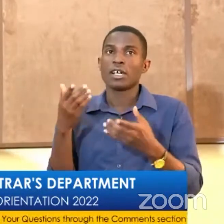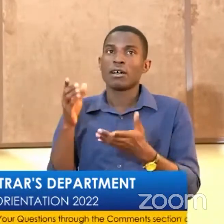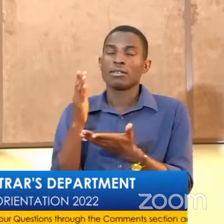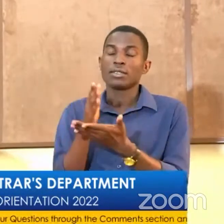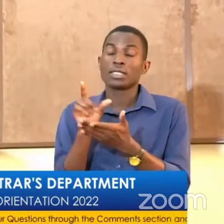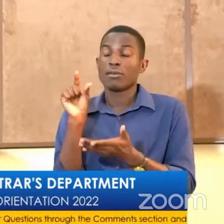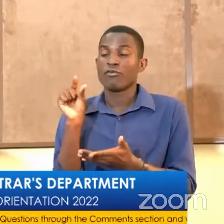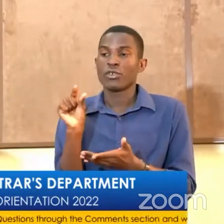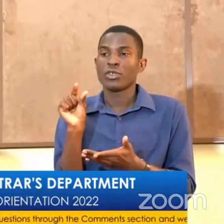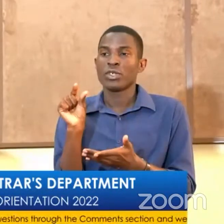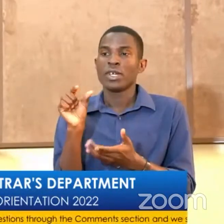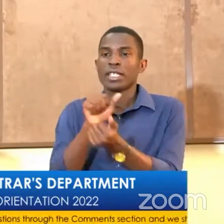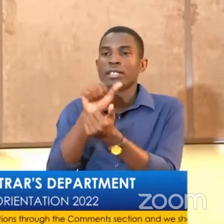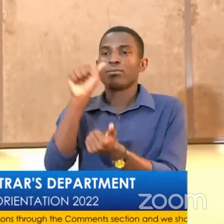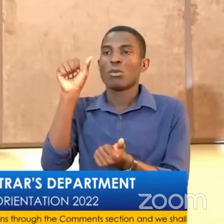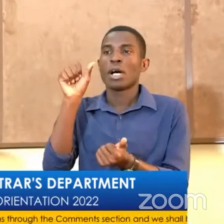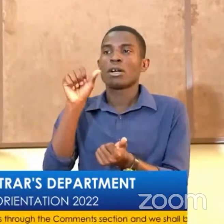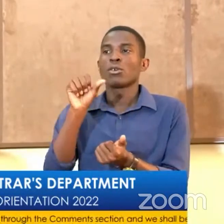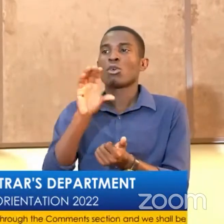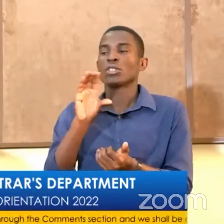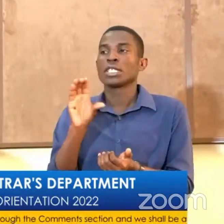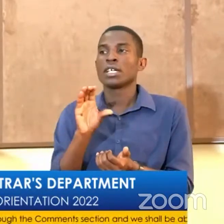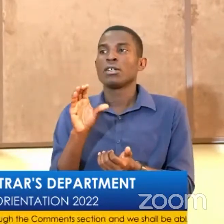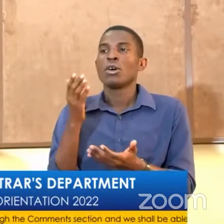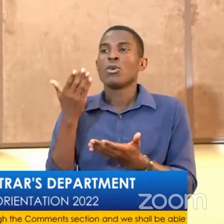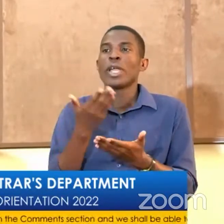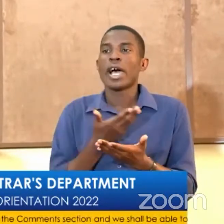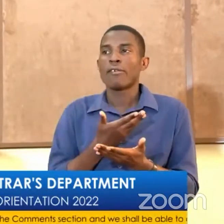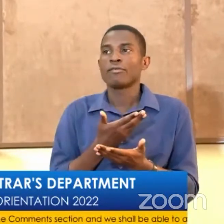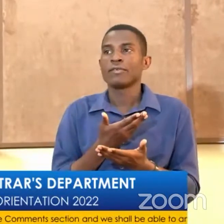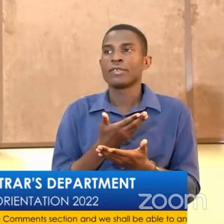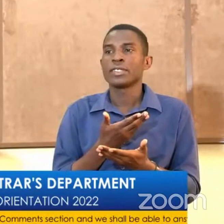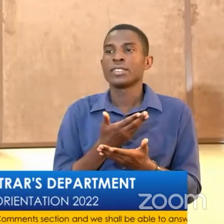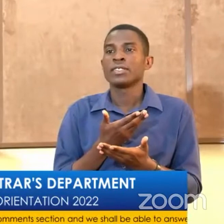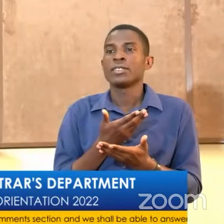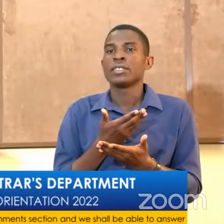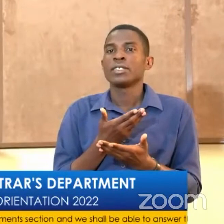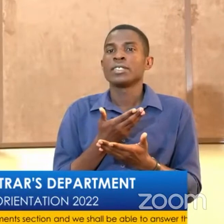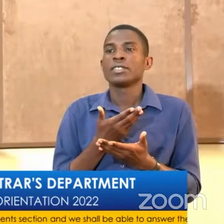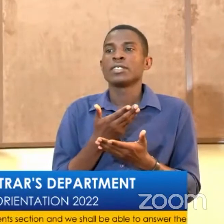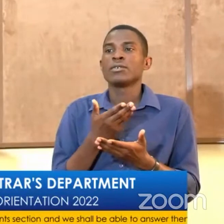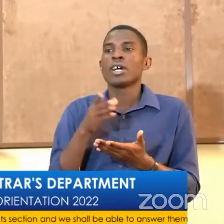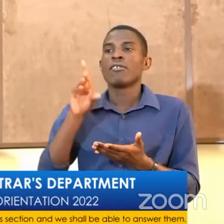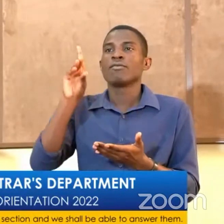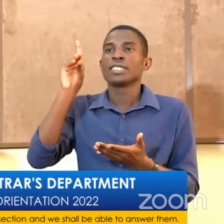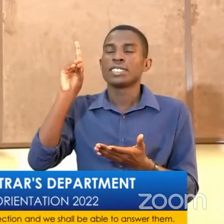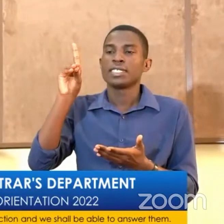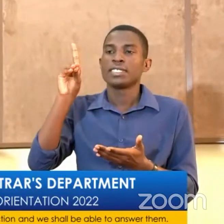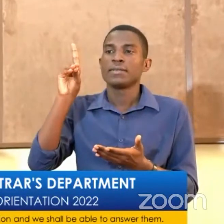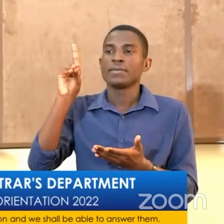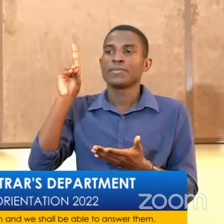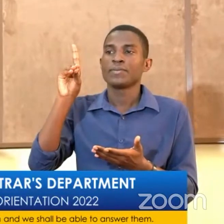and diploma courses, we have what we call distinction,